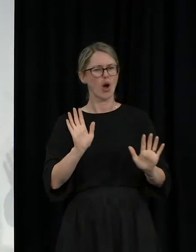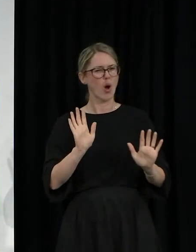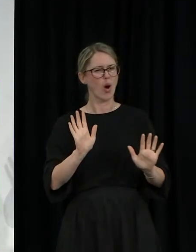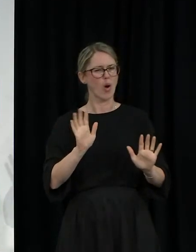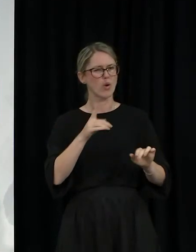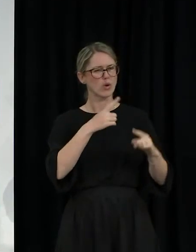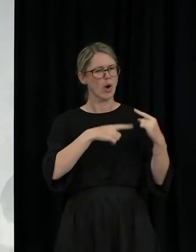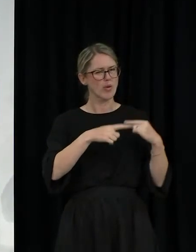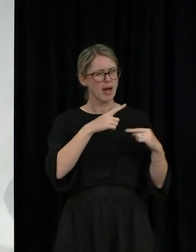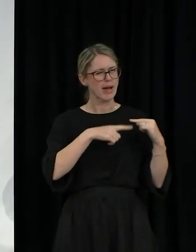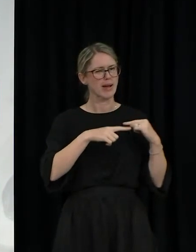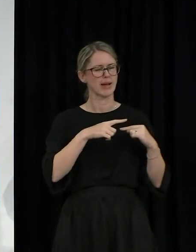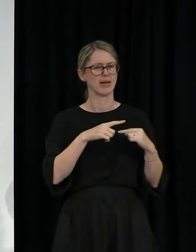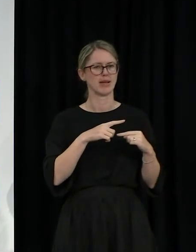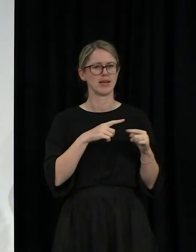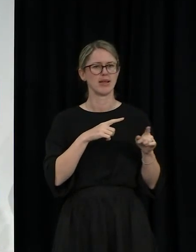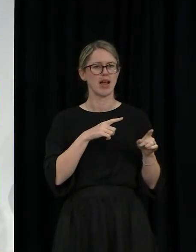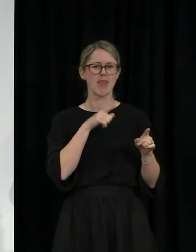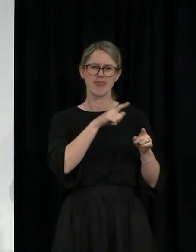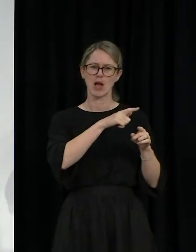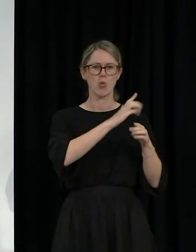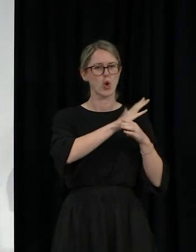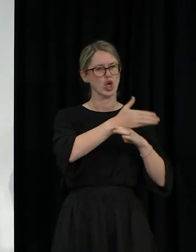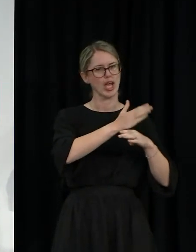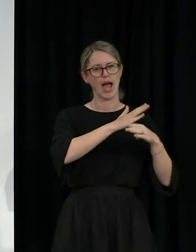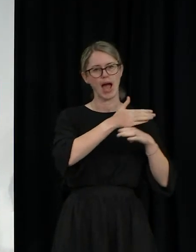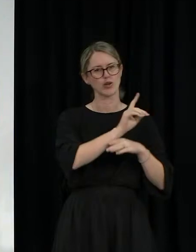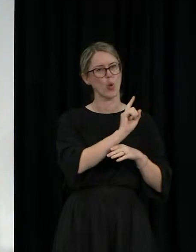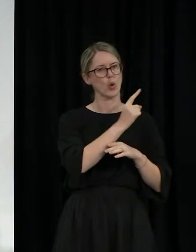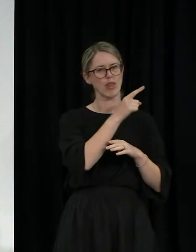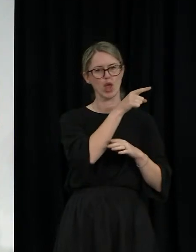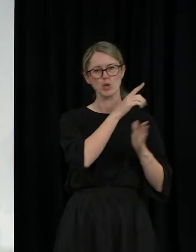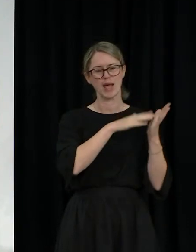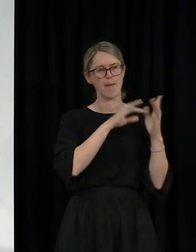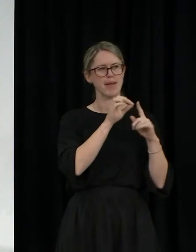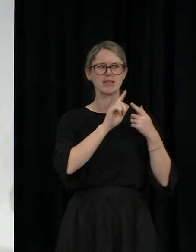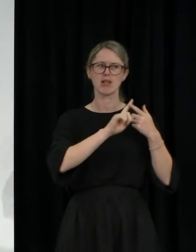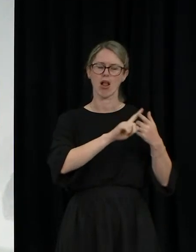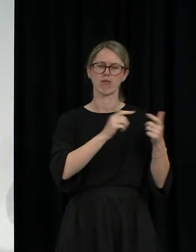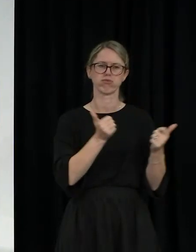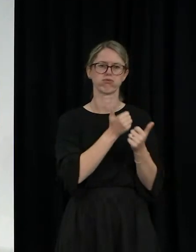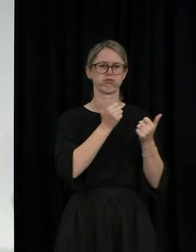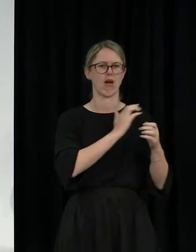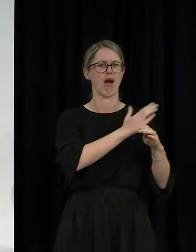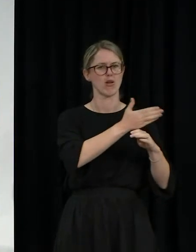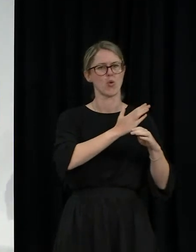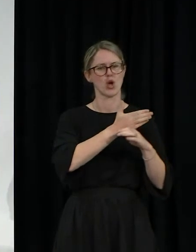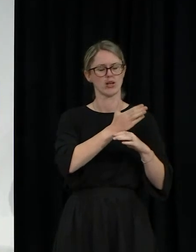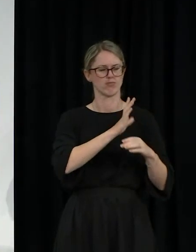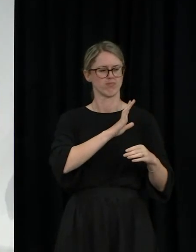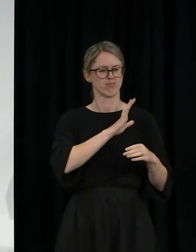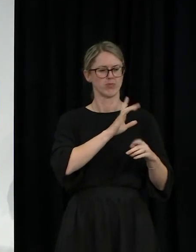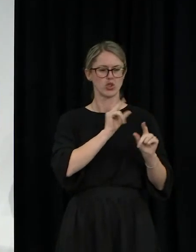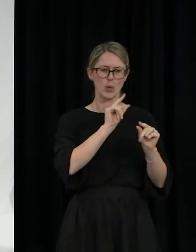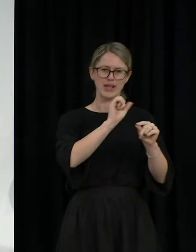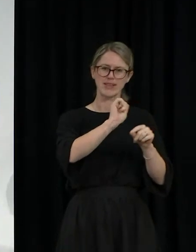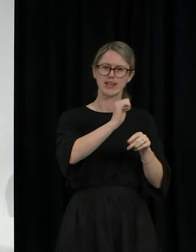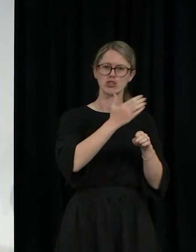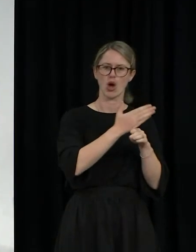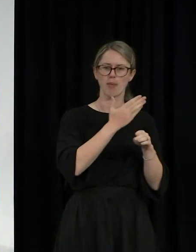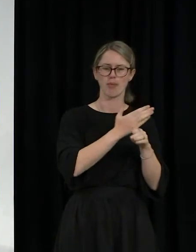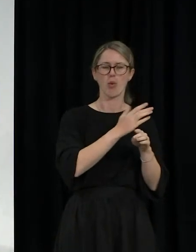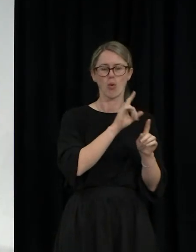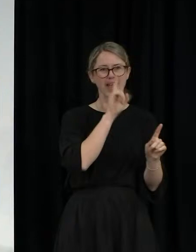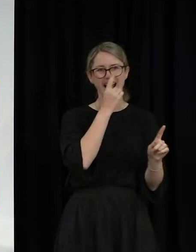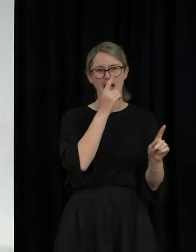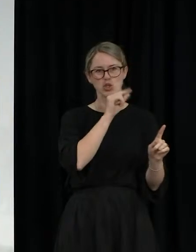We'll go back and look at the transcript of that. They're working hard up there and they're still able to perform a significant part of their roles as MP. What they